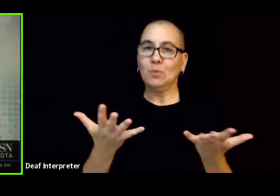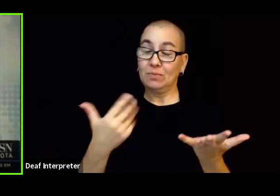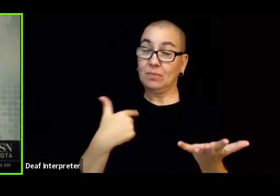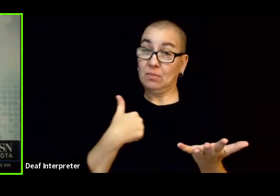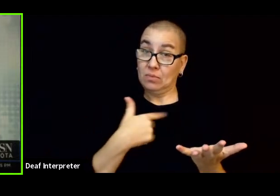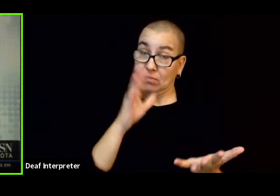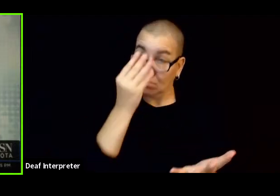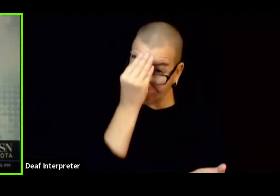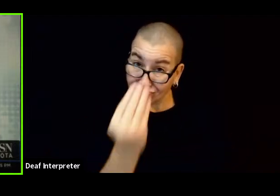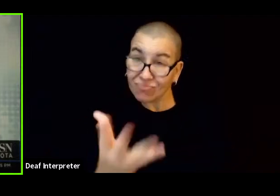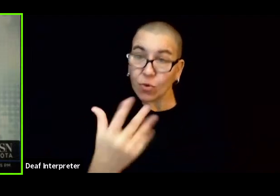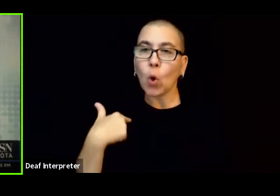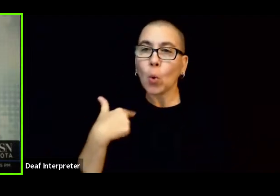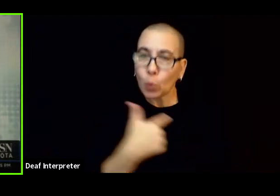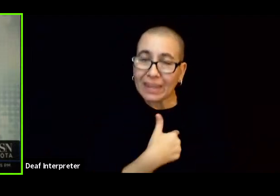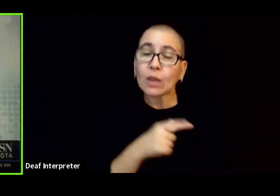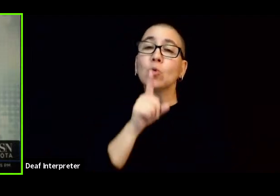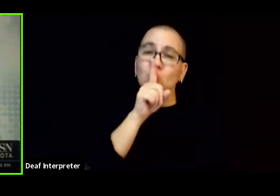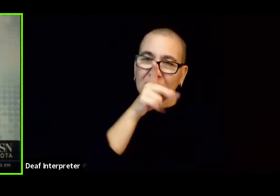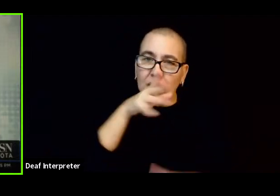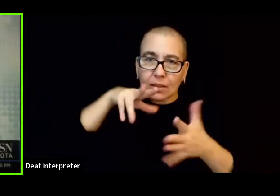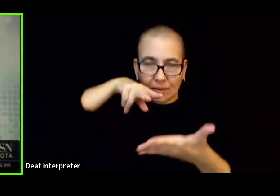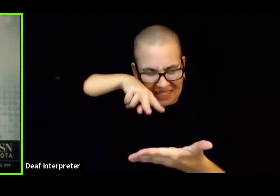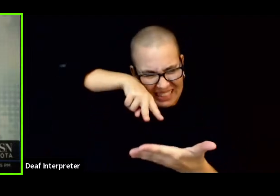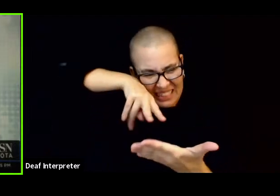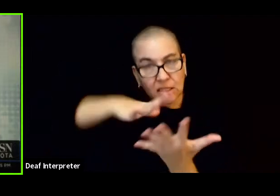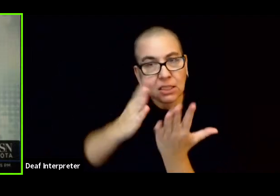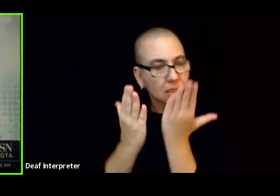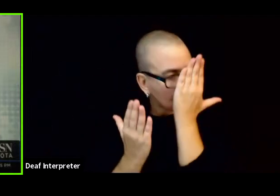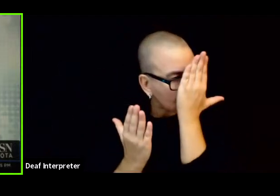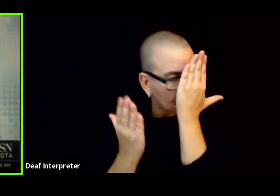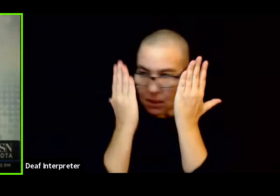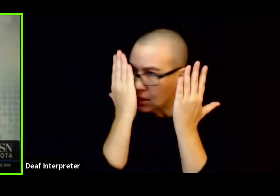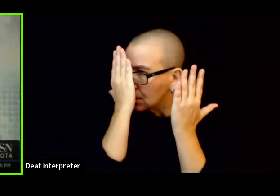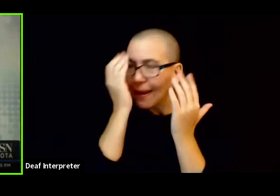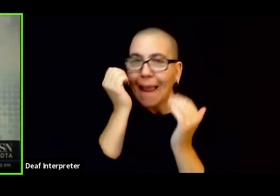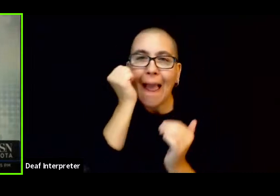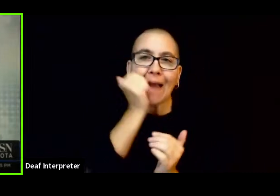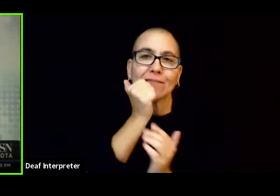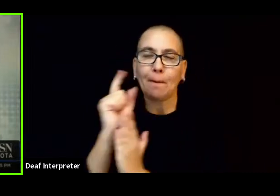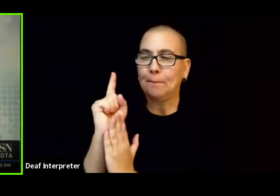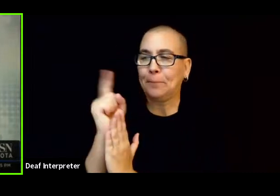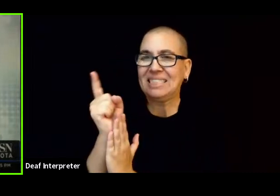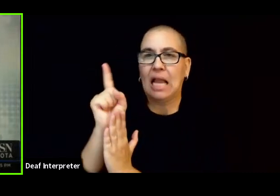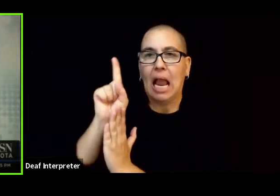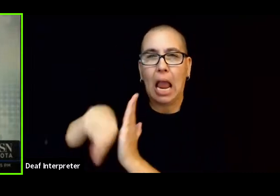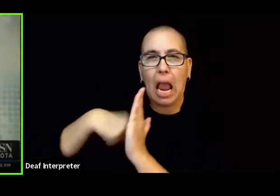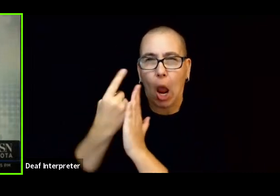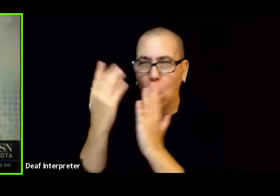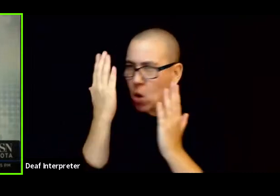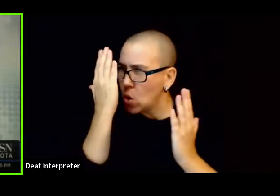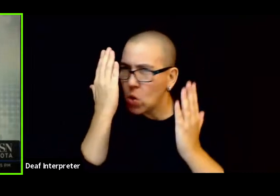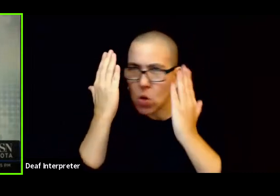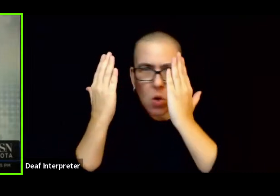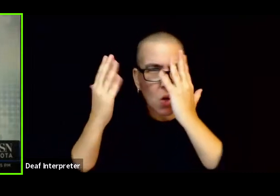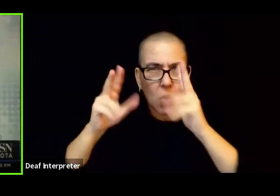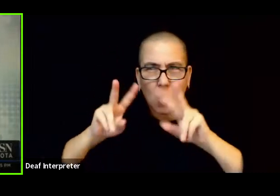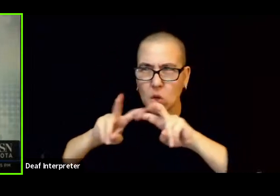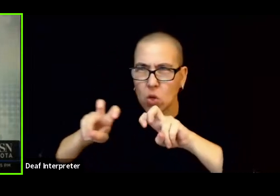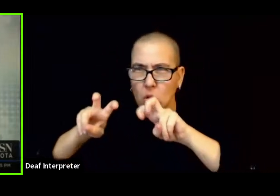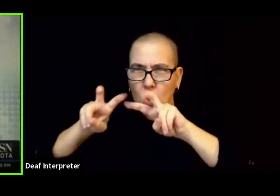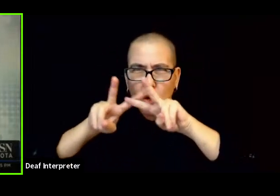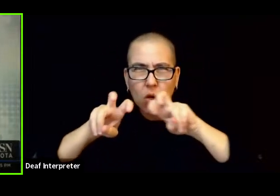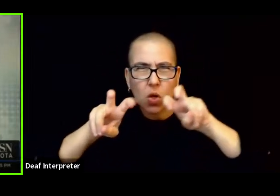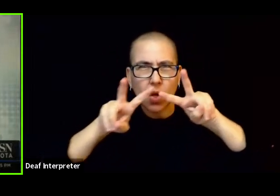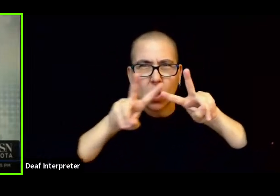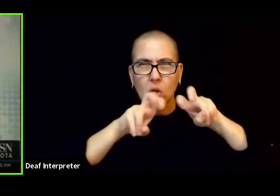hourly, and in conversations about what things are likely to have the greatest effect. And I think, as we've said, so